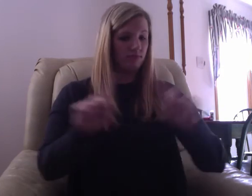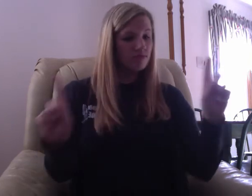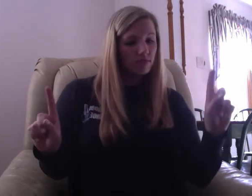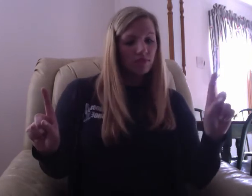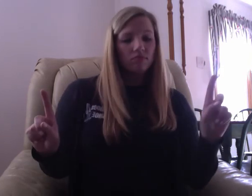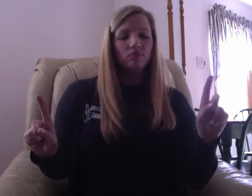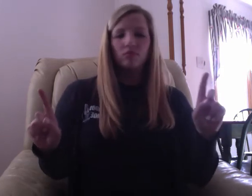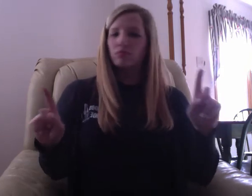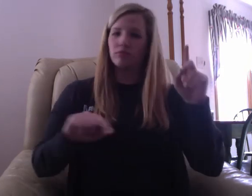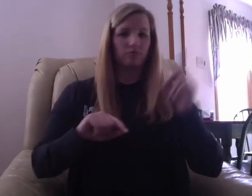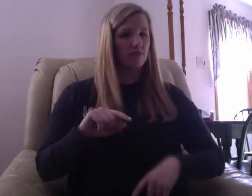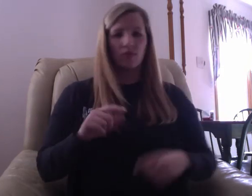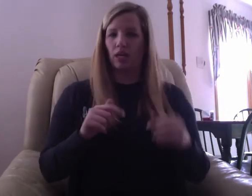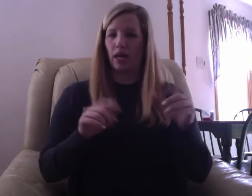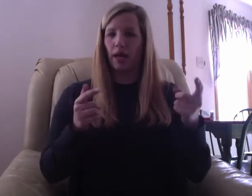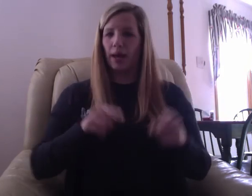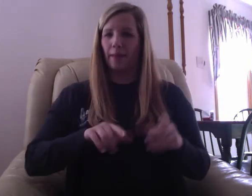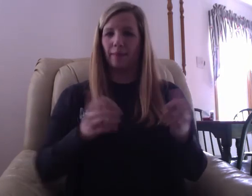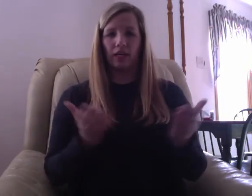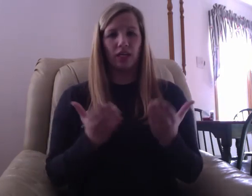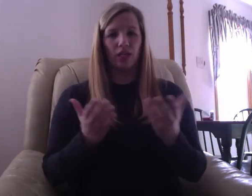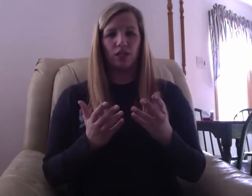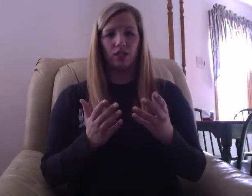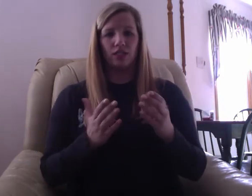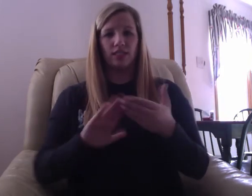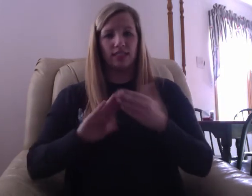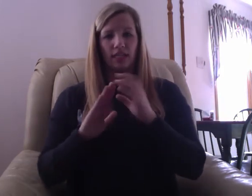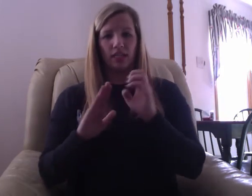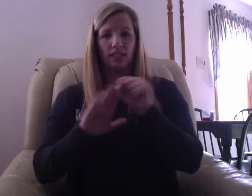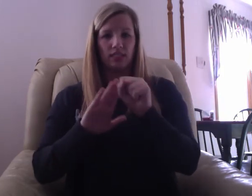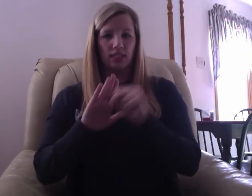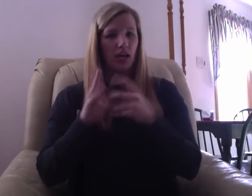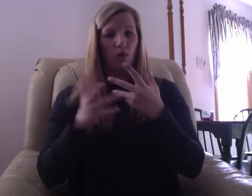happen here in this city or the state or whatever. The other thing is,